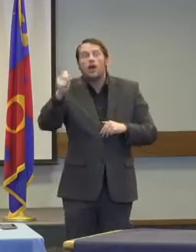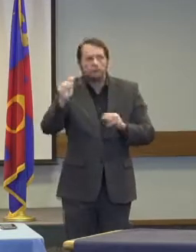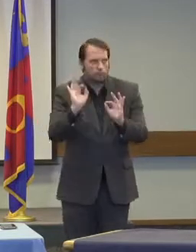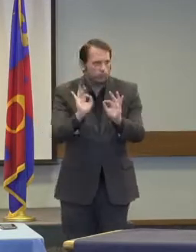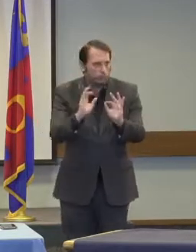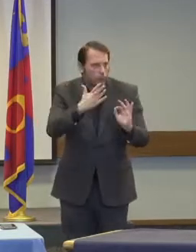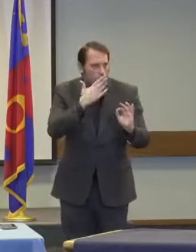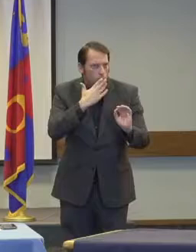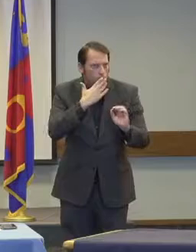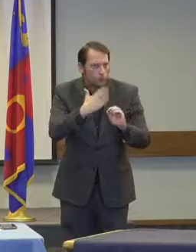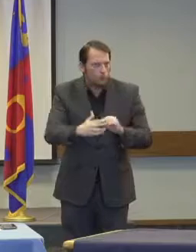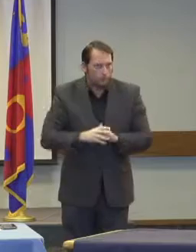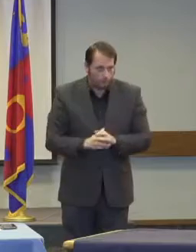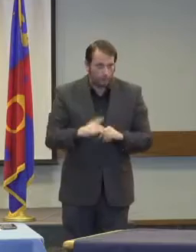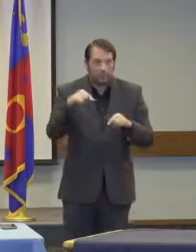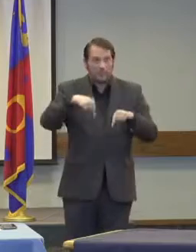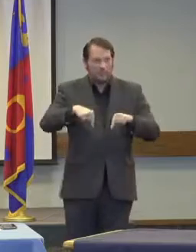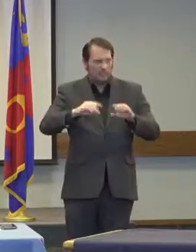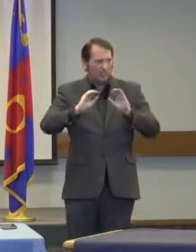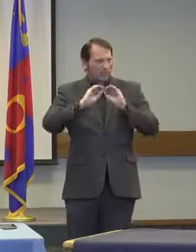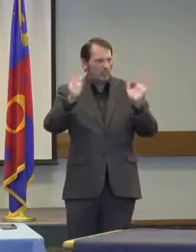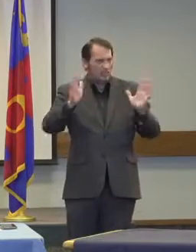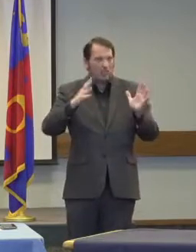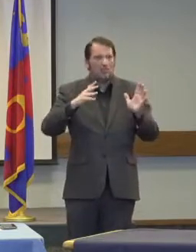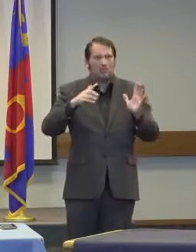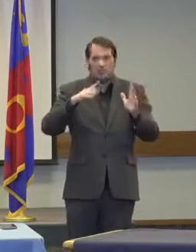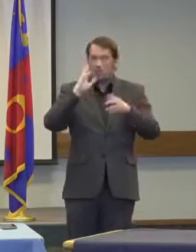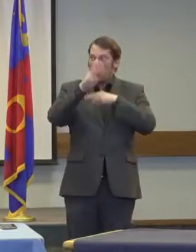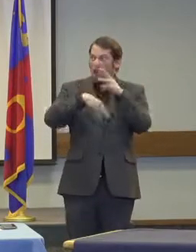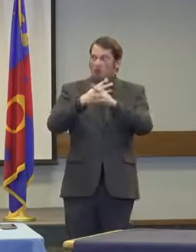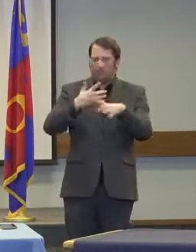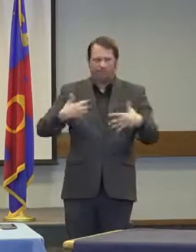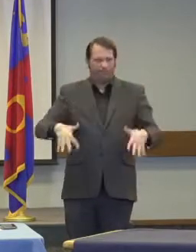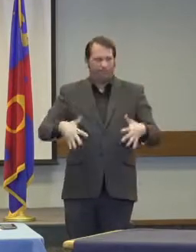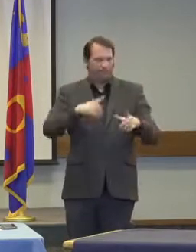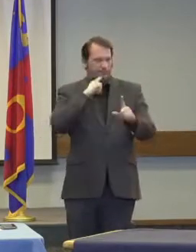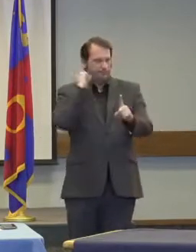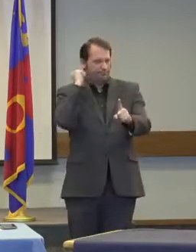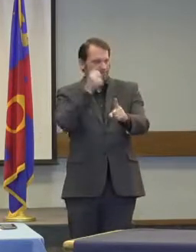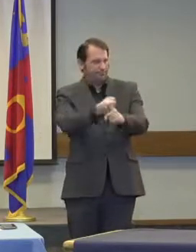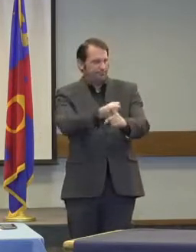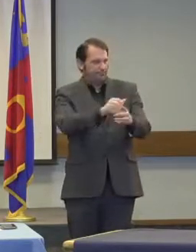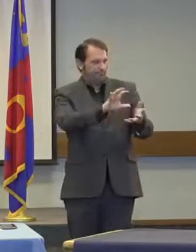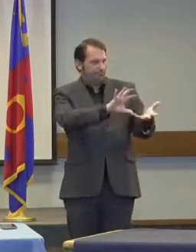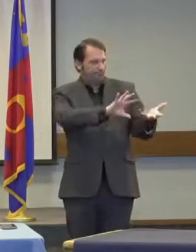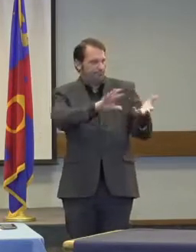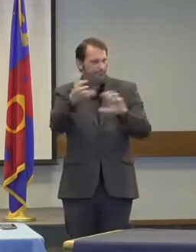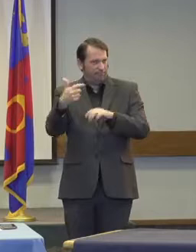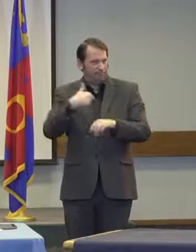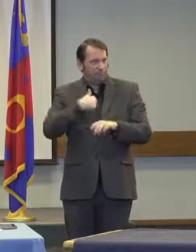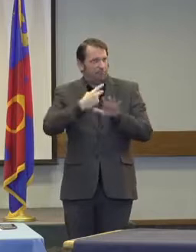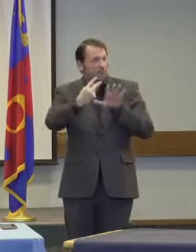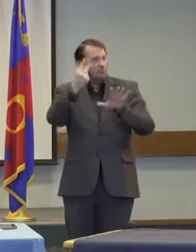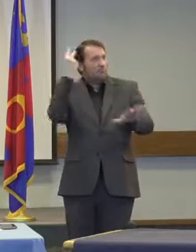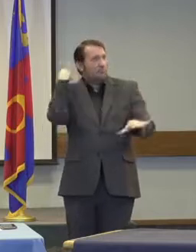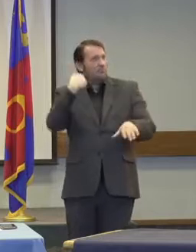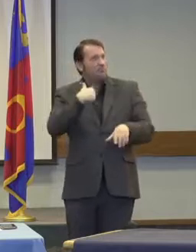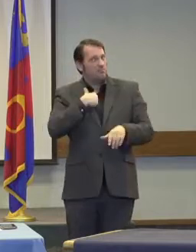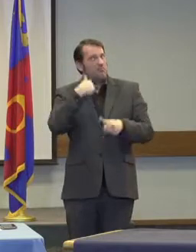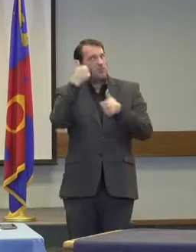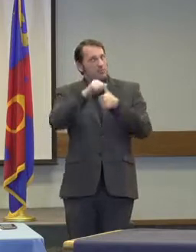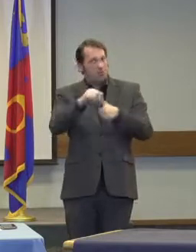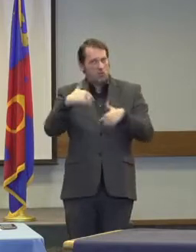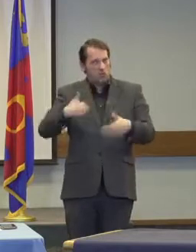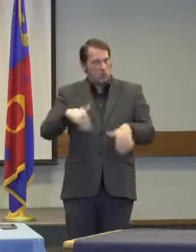been turned upside down. I am old enough to remember the Cuban Missile Crisis. There is